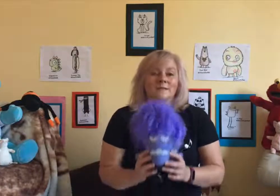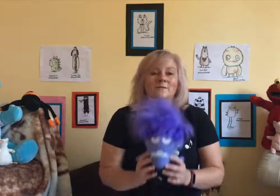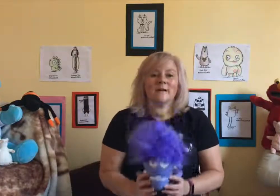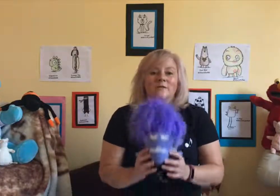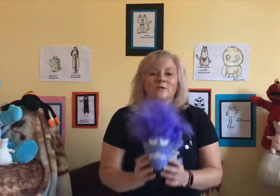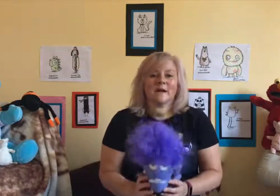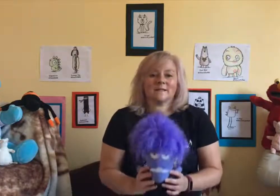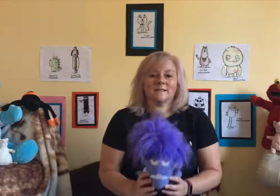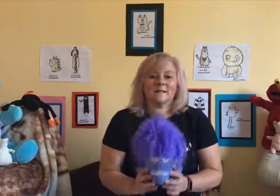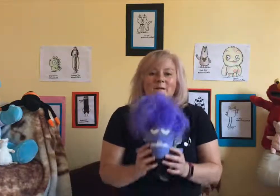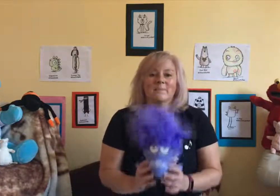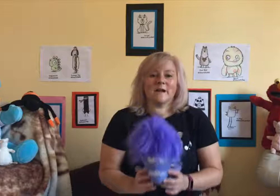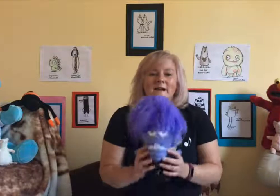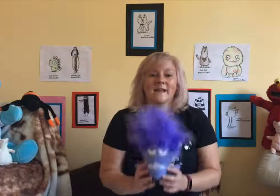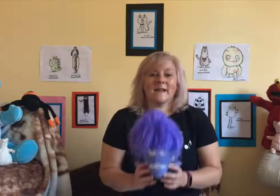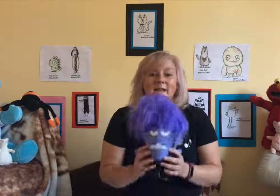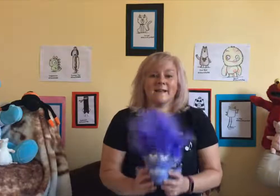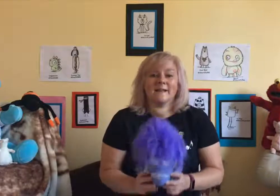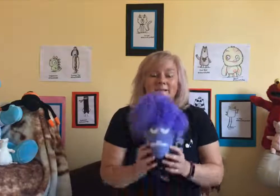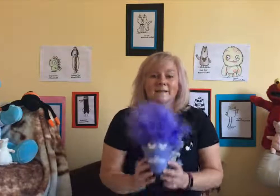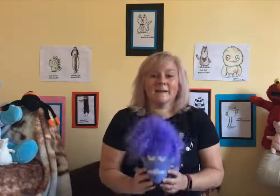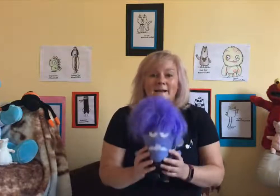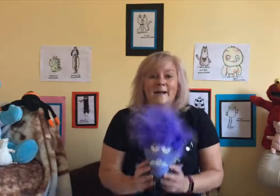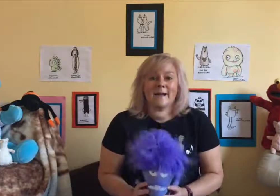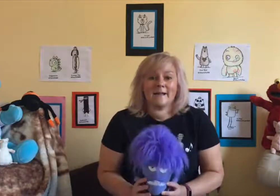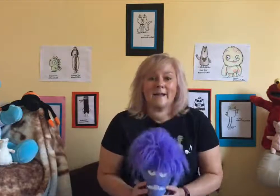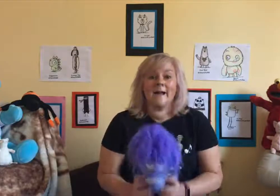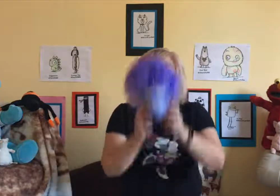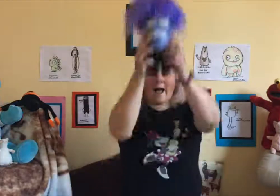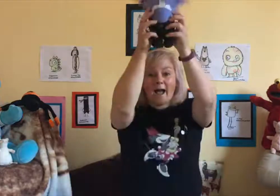red tractor, bringing in the hay. Hey!